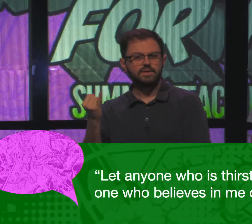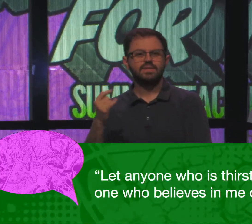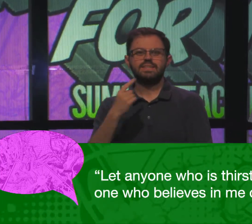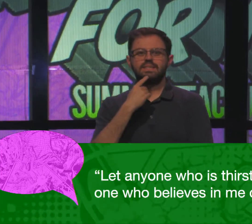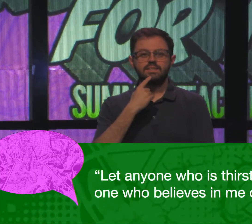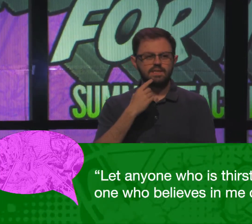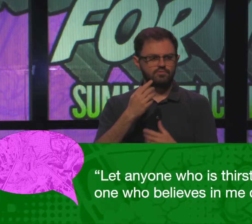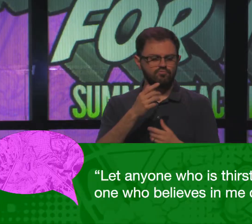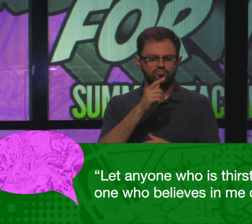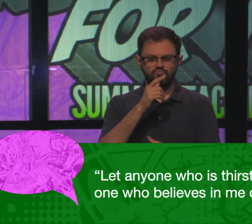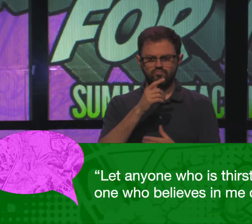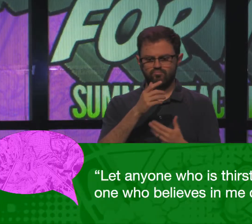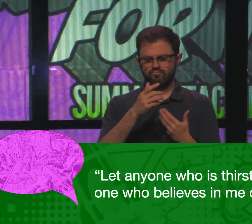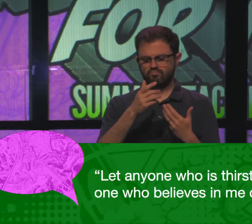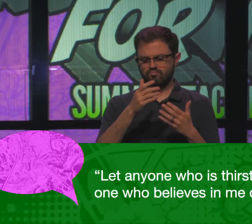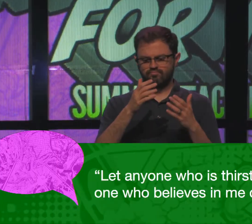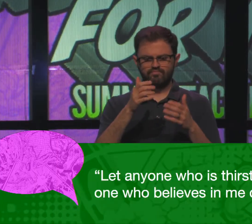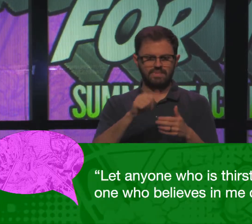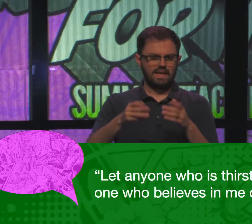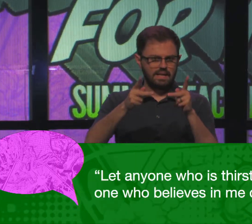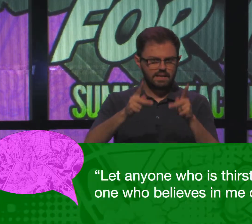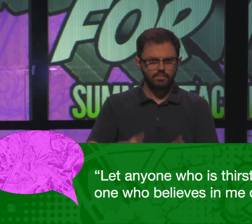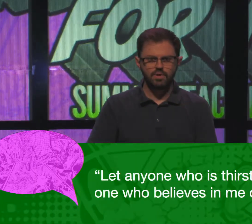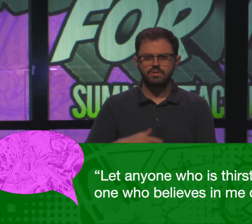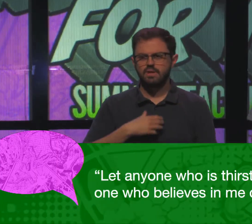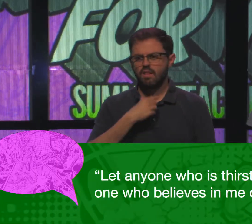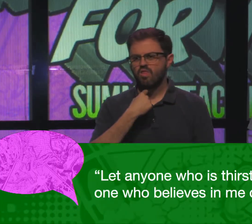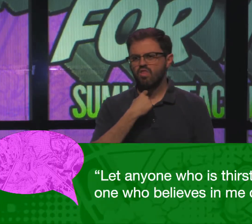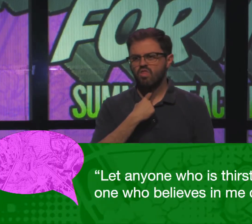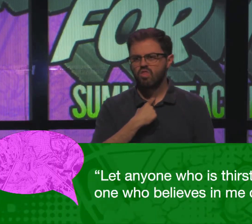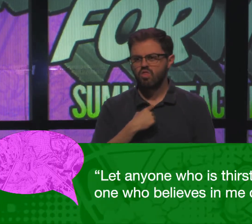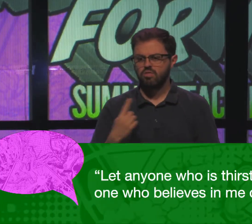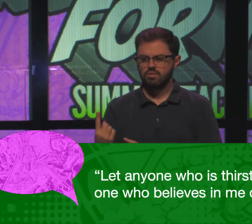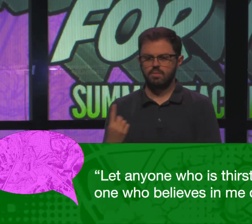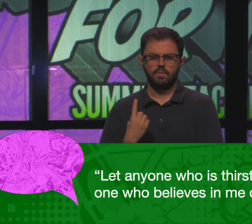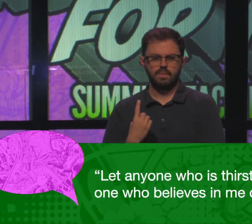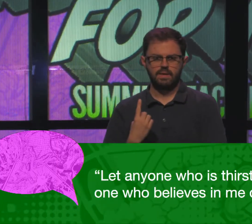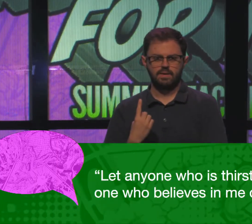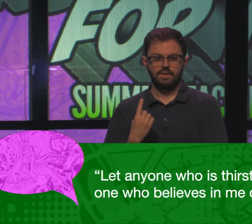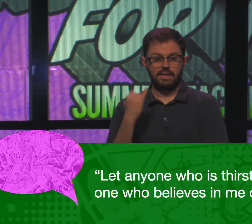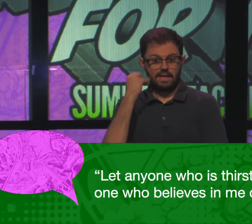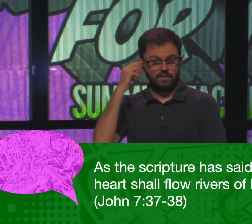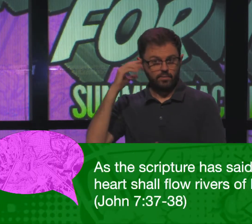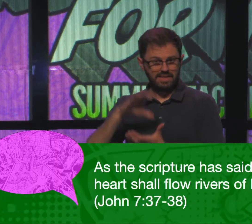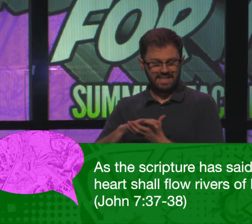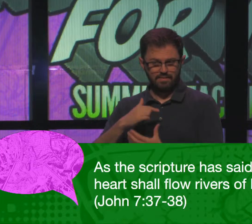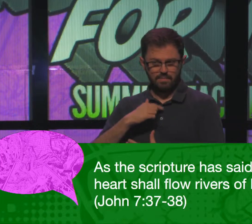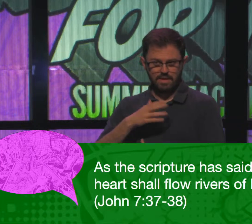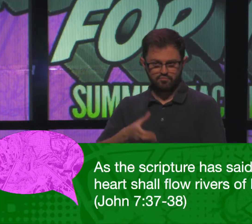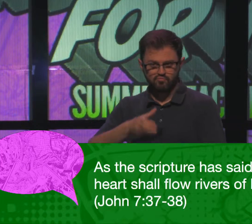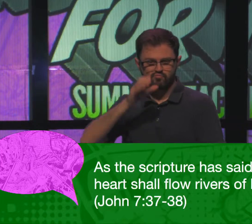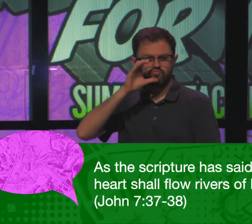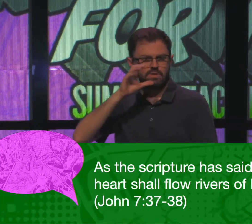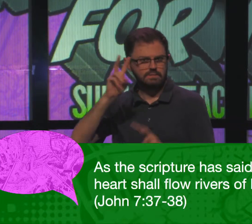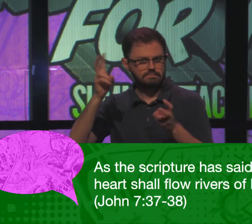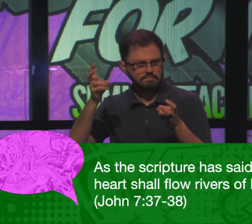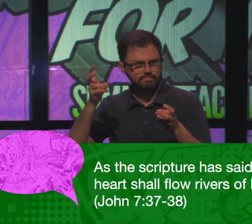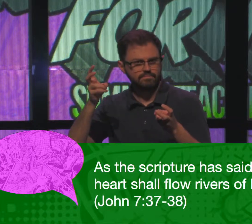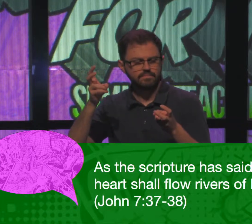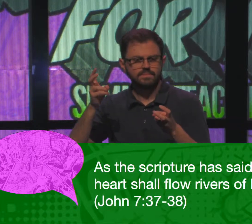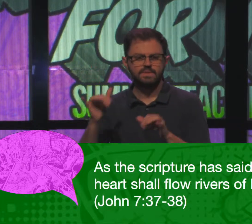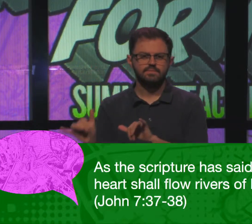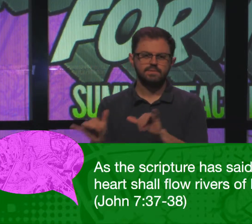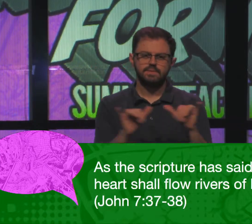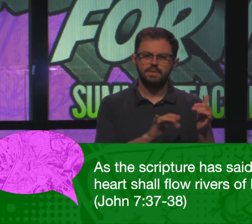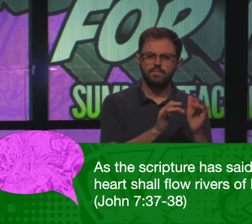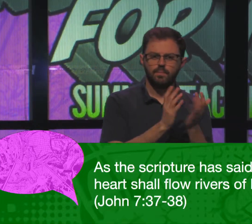is thirsty come to me, and let the one who believes in me drink. Just as the scriptures say, out of the believer's heart